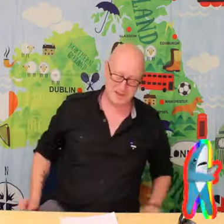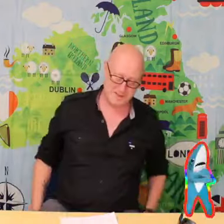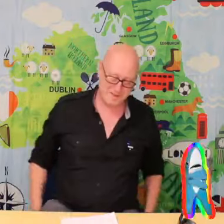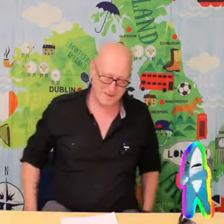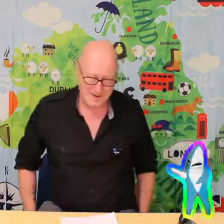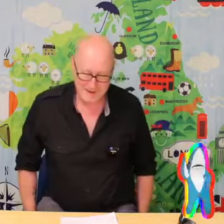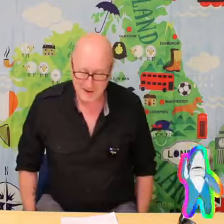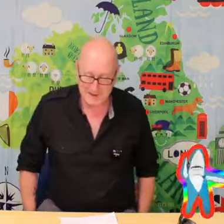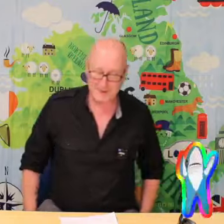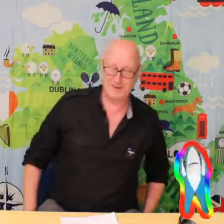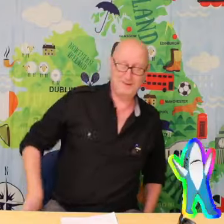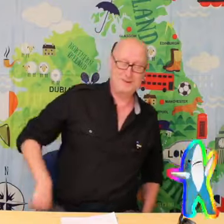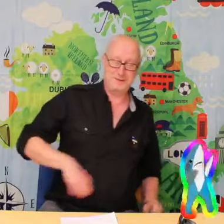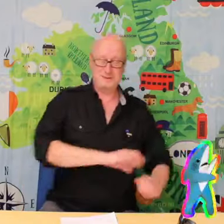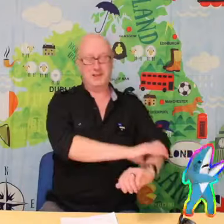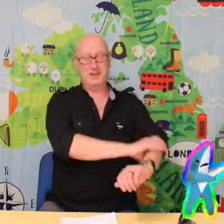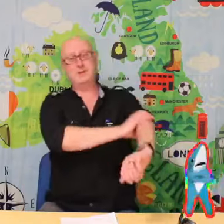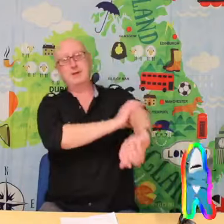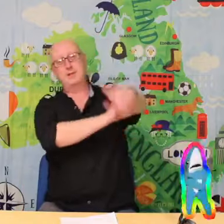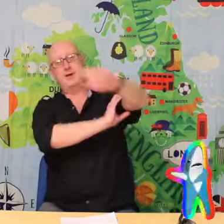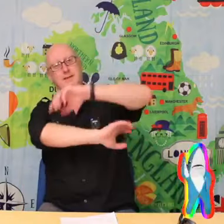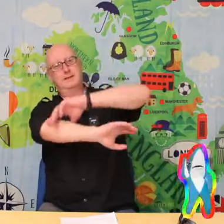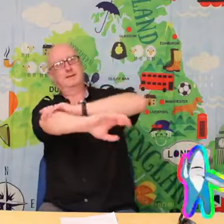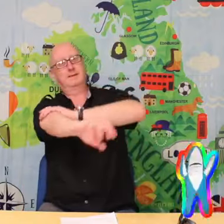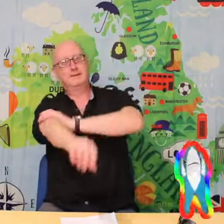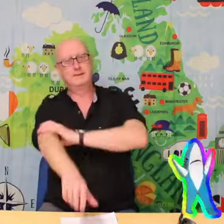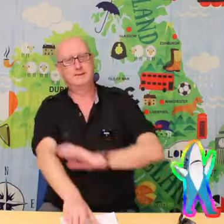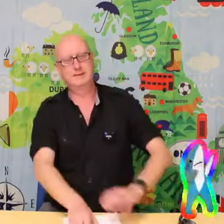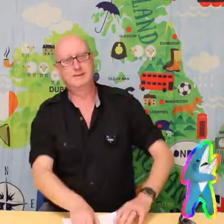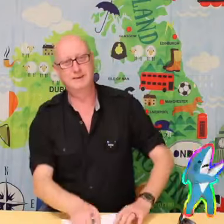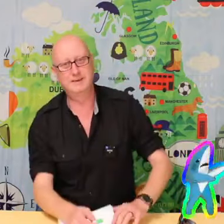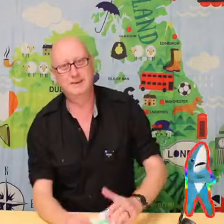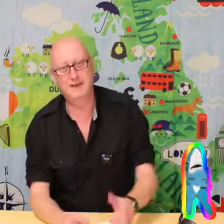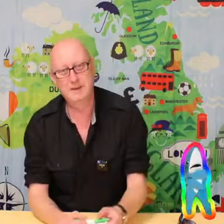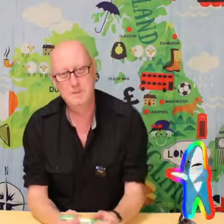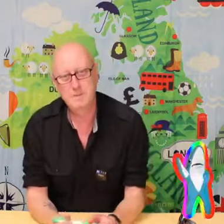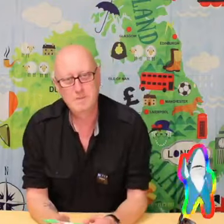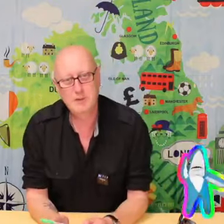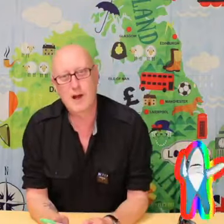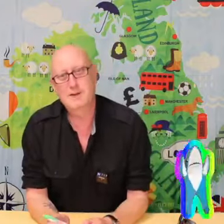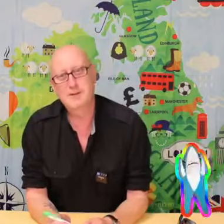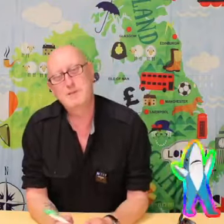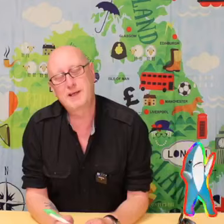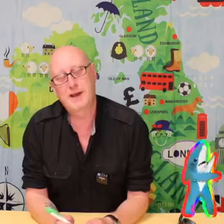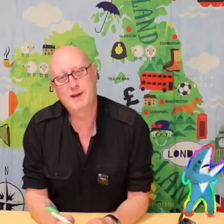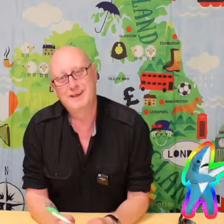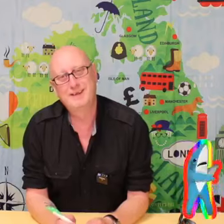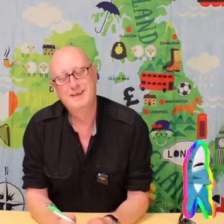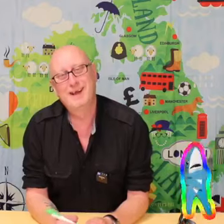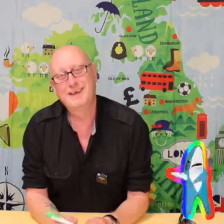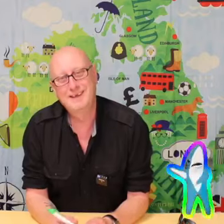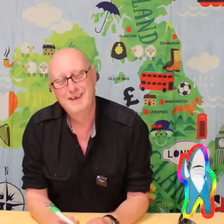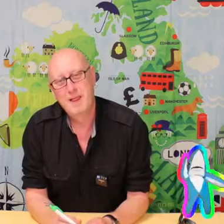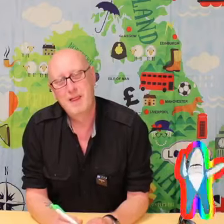So it was a cheese salad sandwich, yes. Ooh, cheese salad. Did you have that? Well, Helen made me a sandwich